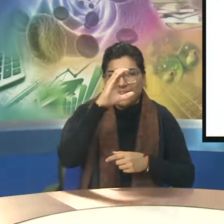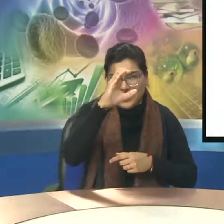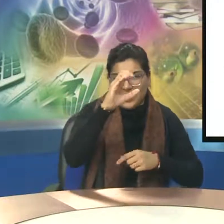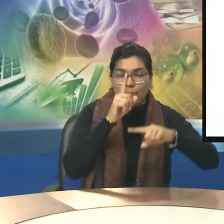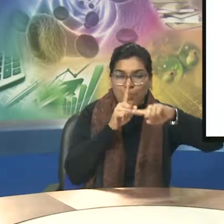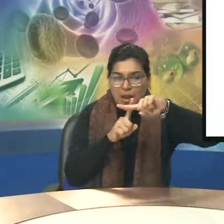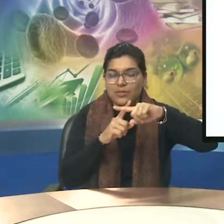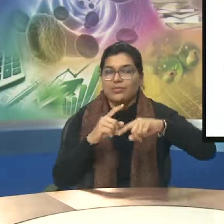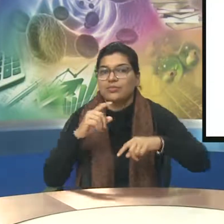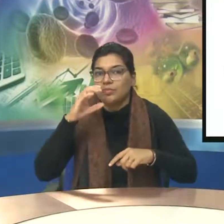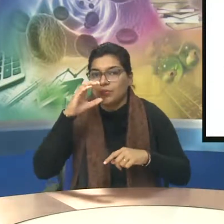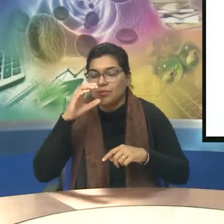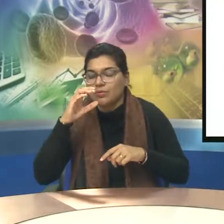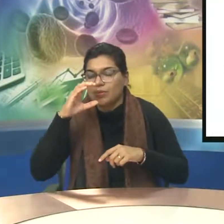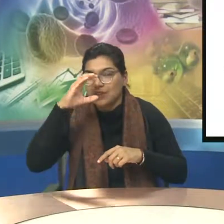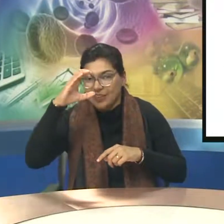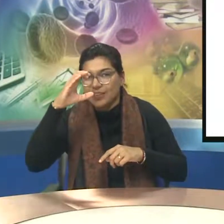It is important